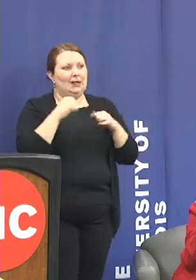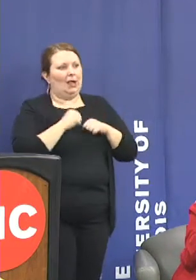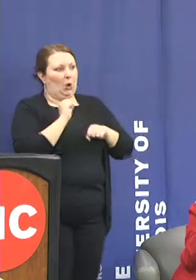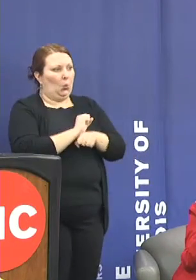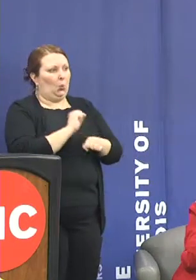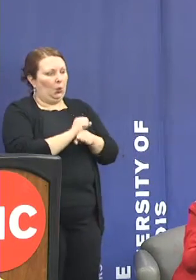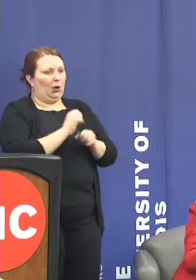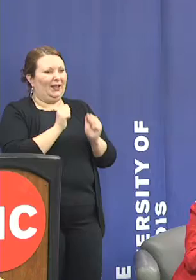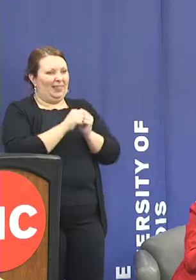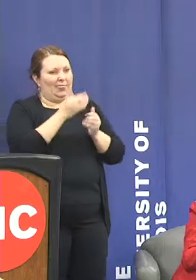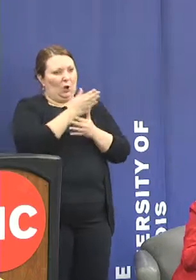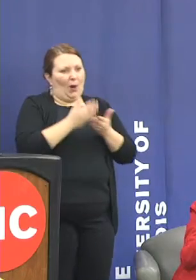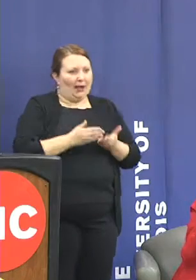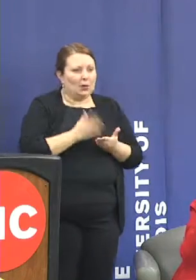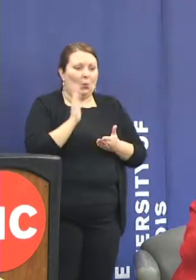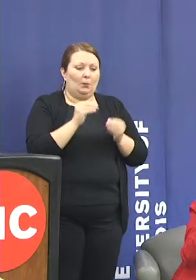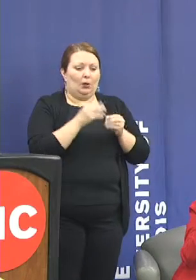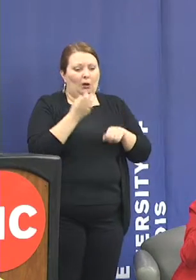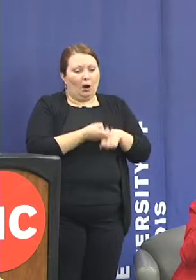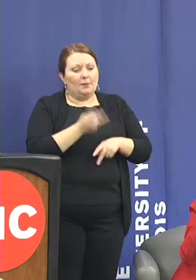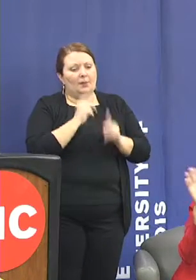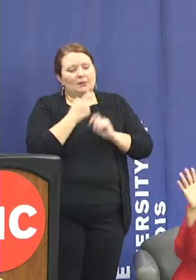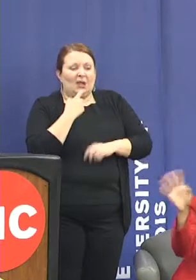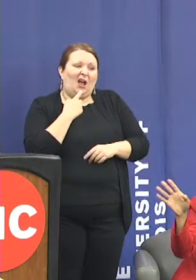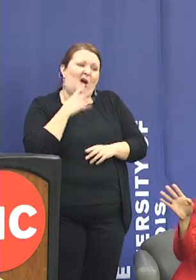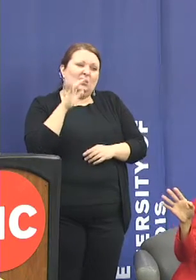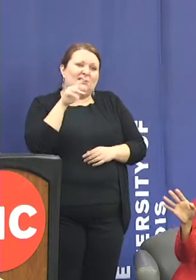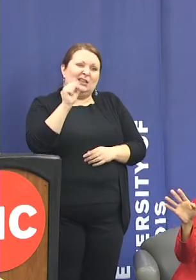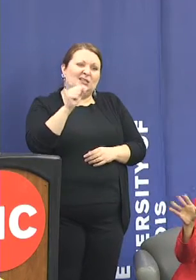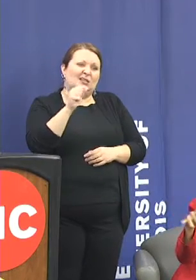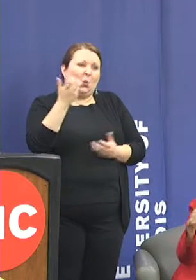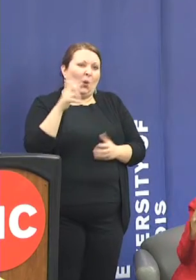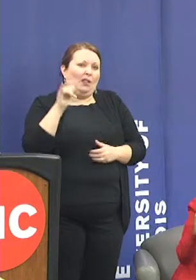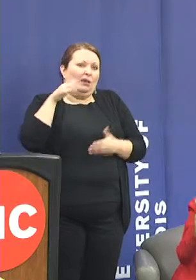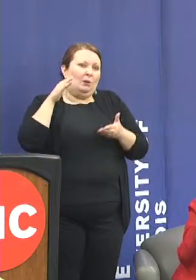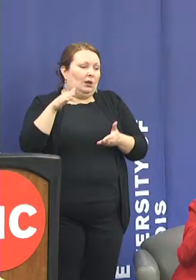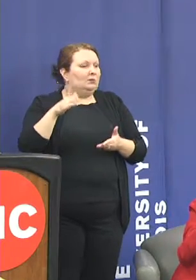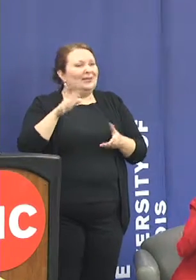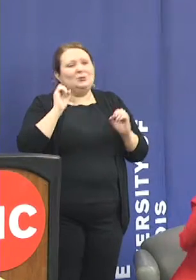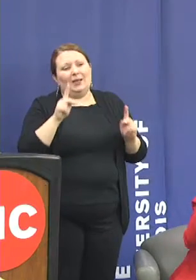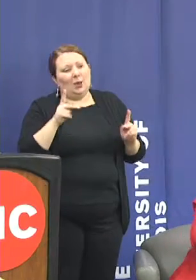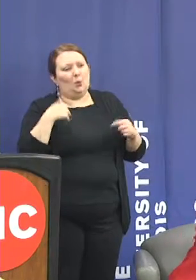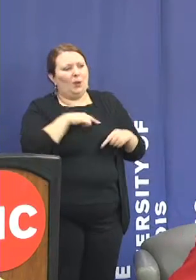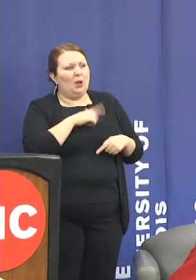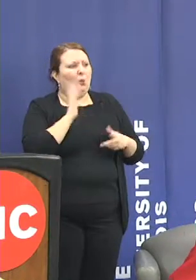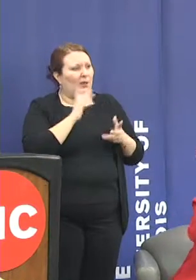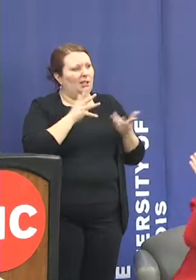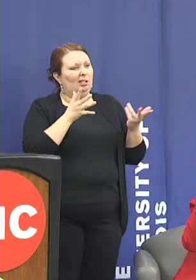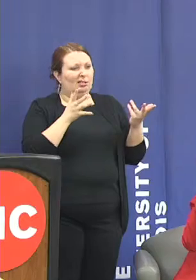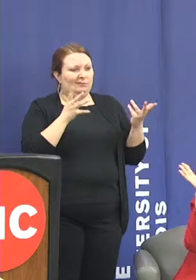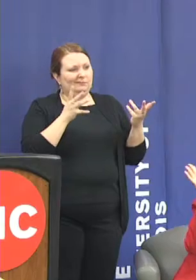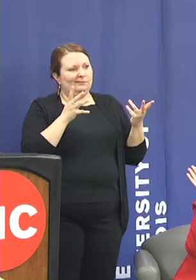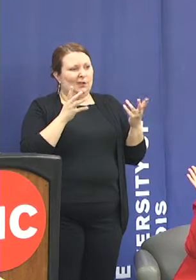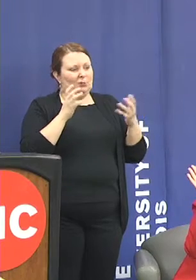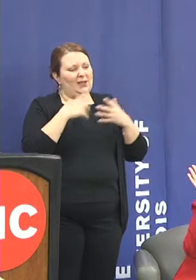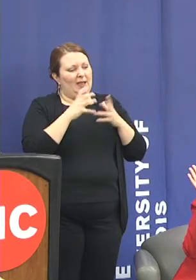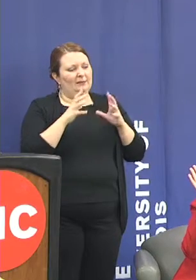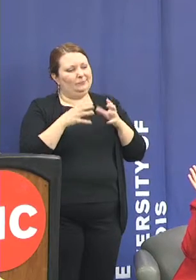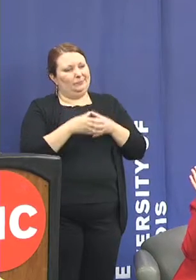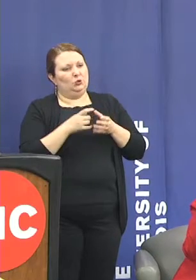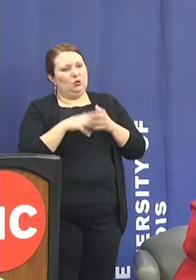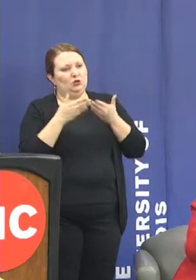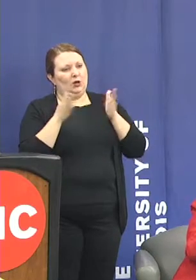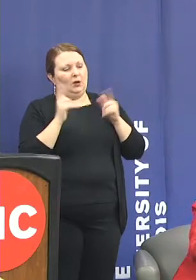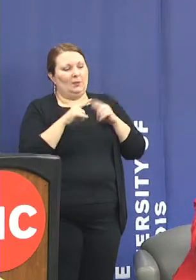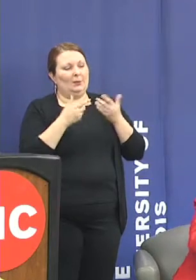work the cracks. It will be harder because people will say, well, the census doesn't want it that way. That's okay. We'll aggregate it to the generic, you know,